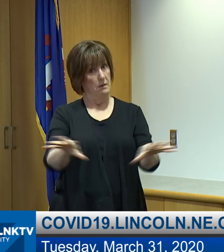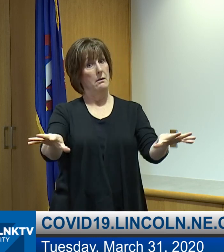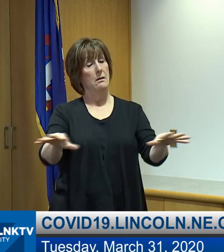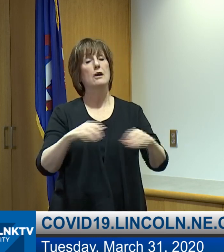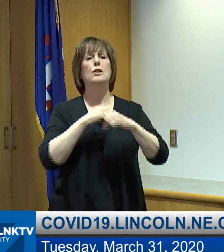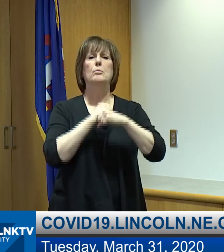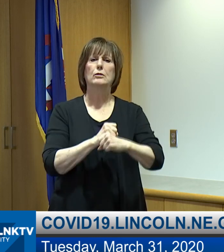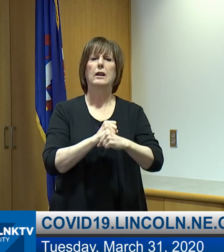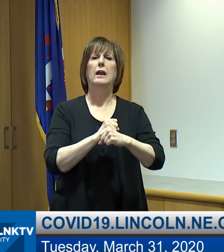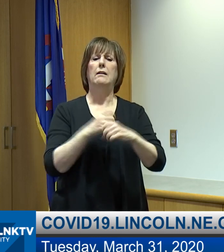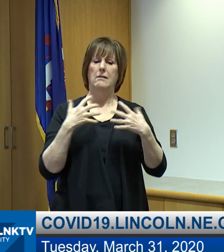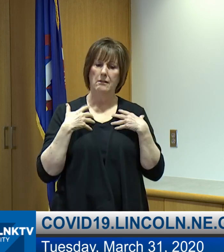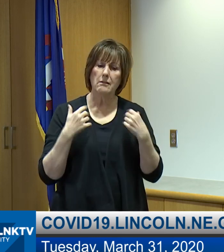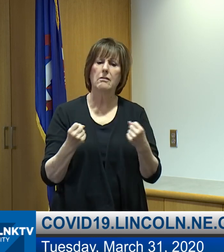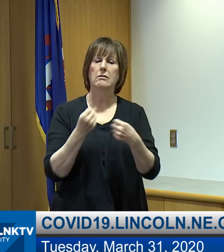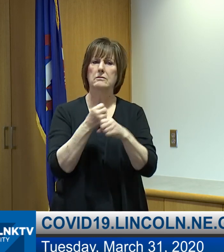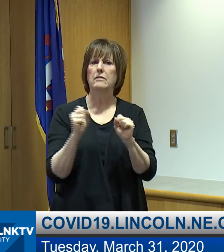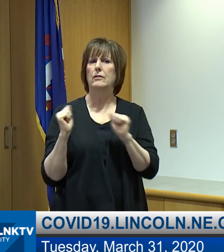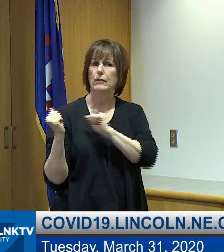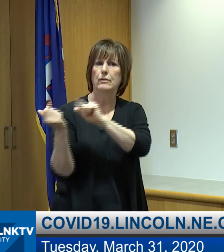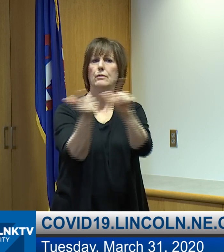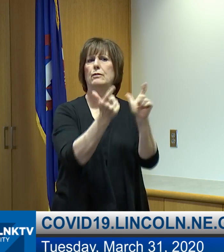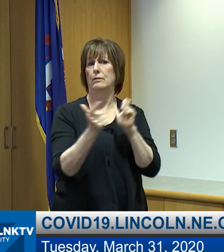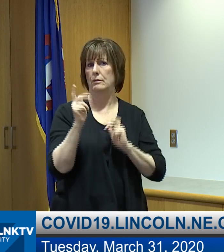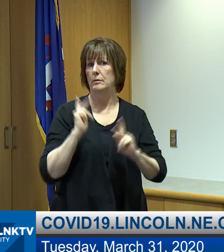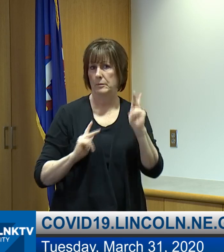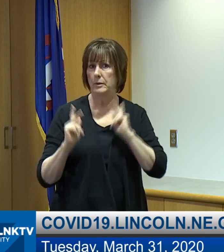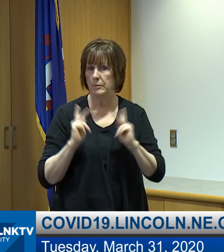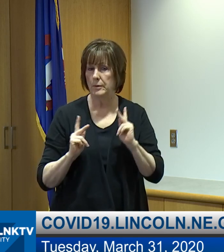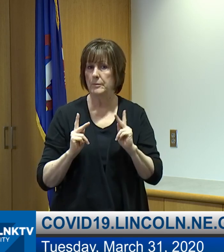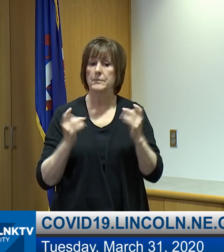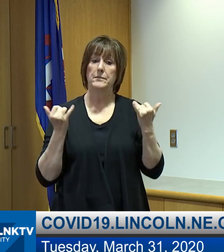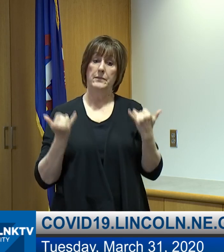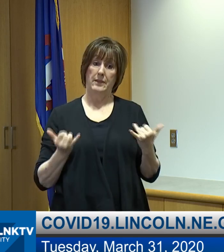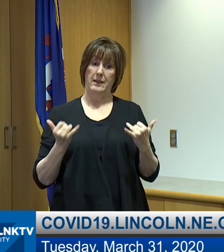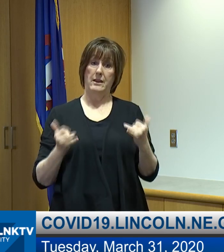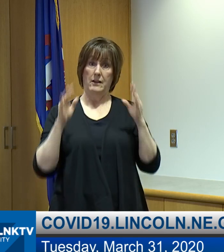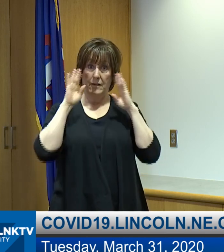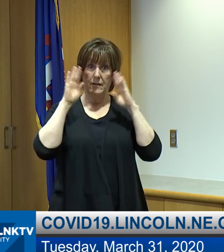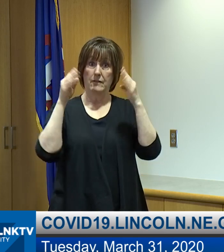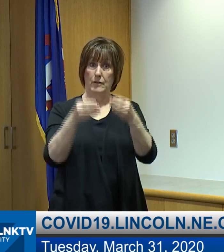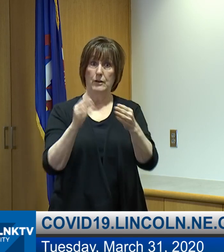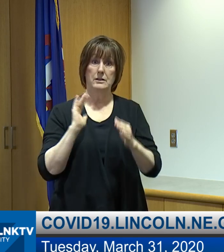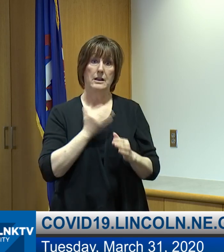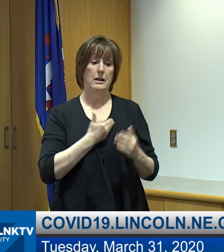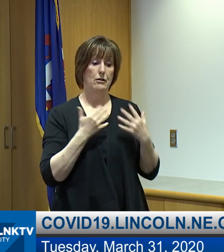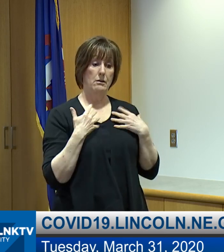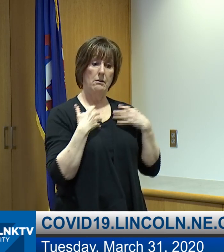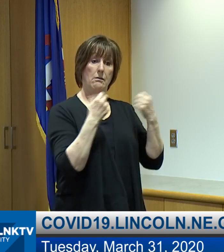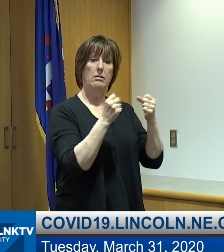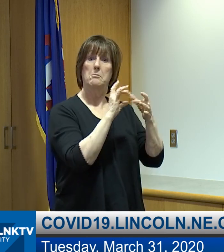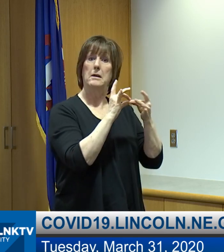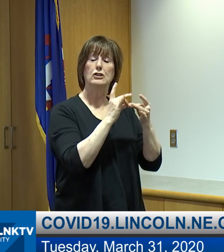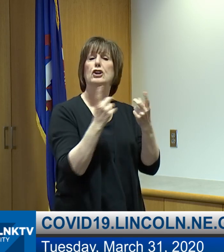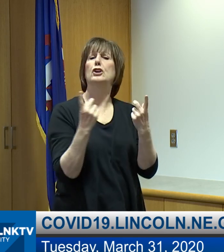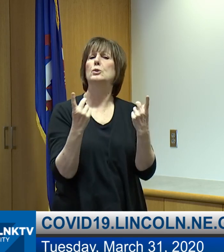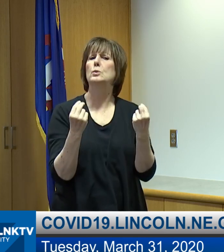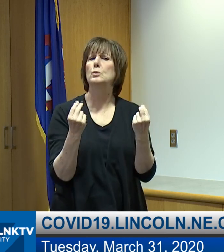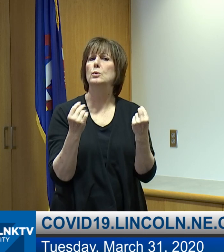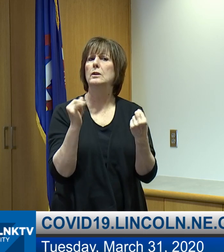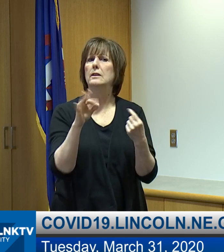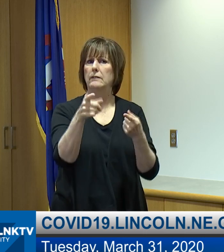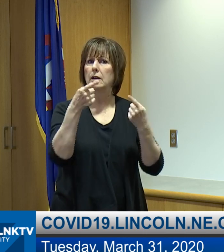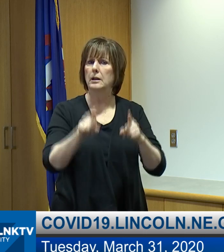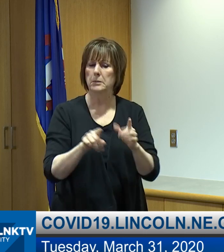to protect the health and safety of all of our residents. Today, we are going to focus our public health message on what to do if you